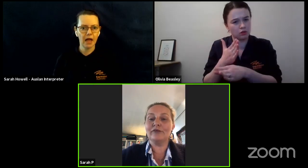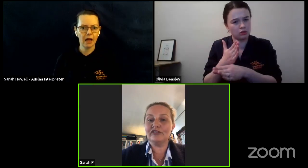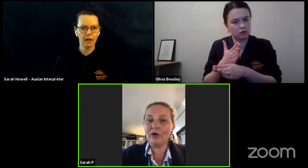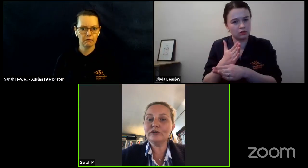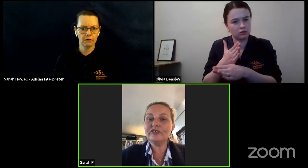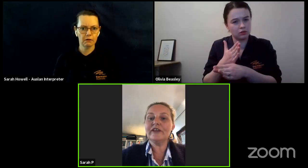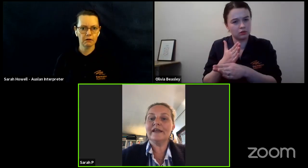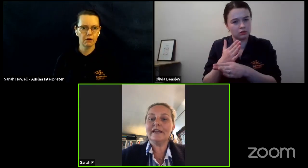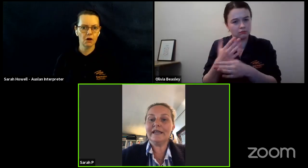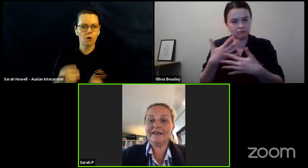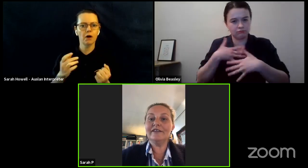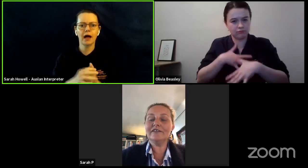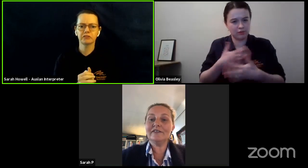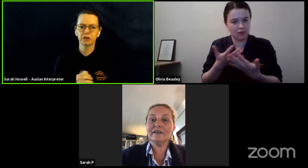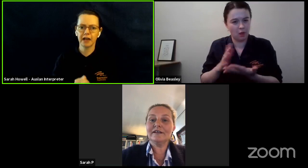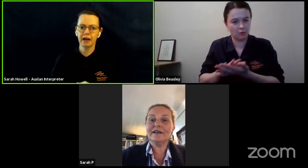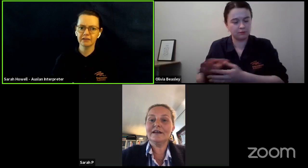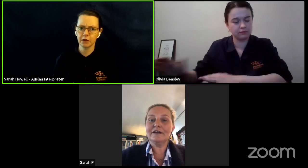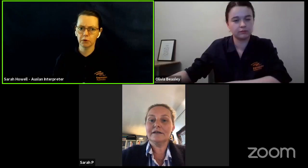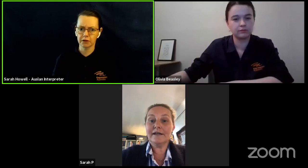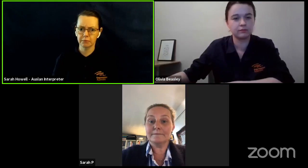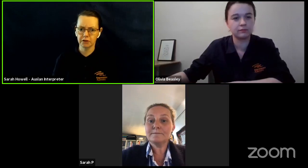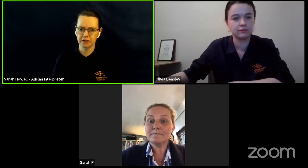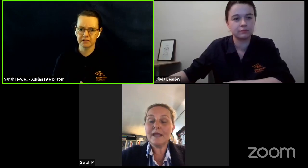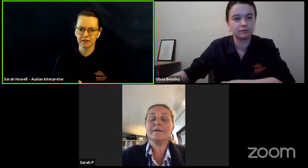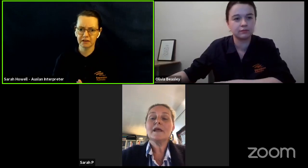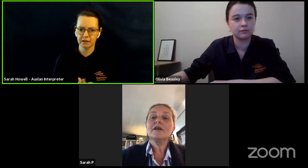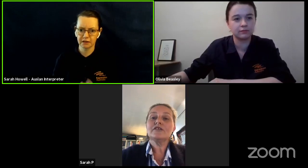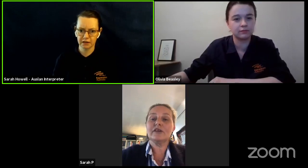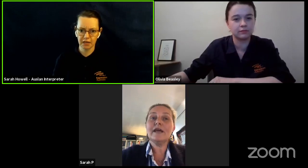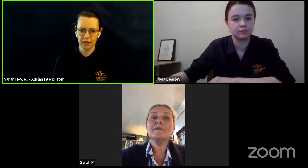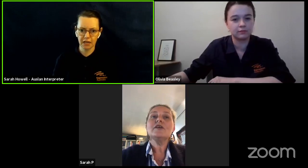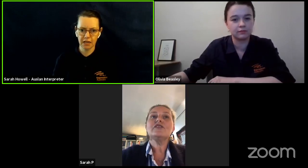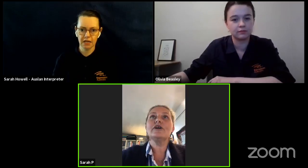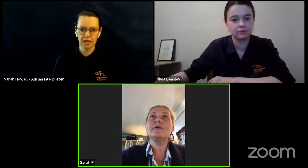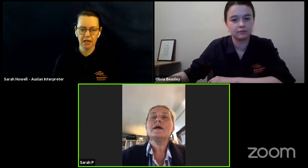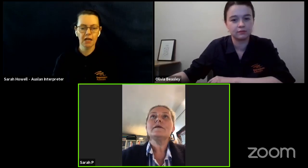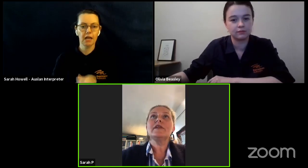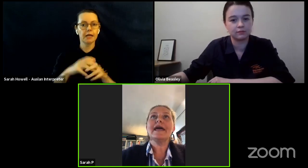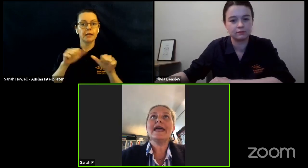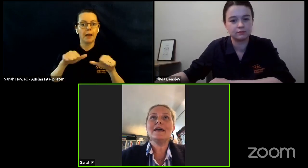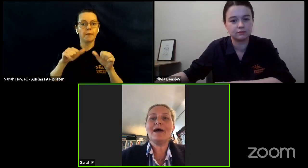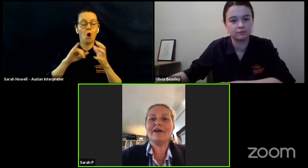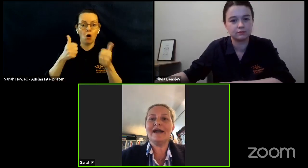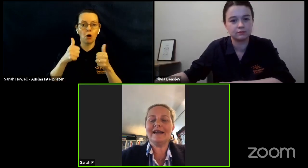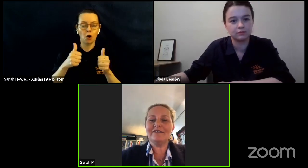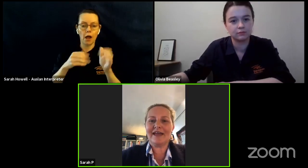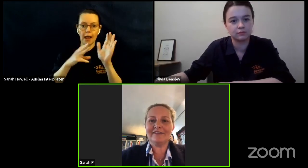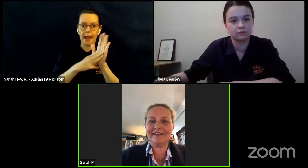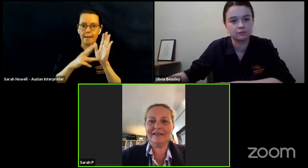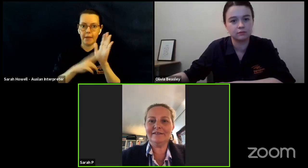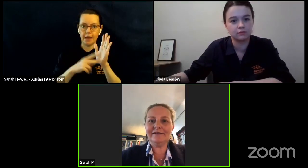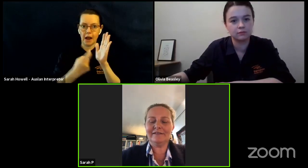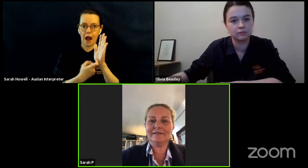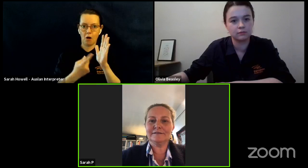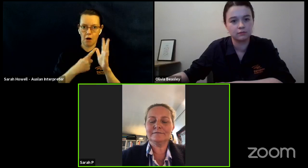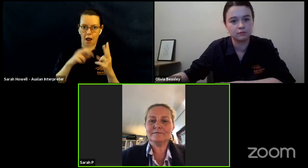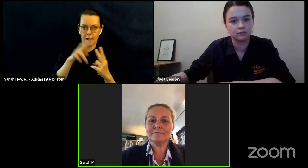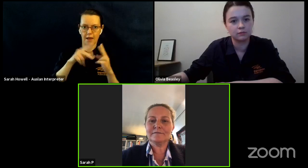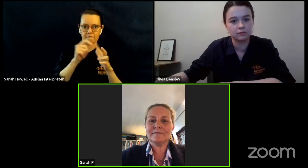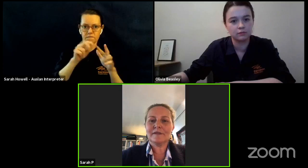But the result is... Well, sorry, how does that work, immunity? So the mRNA vaccines